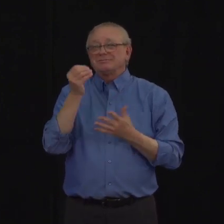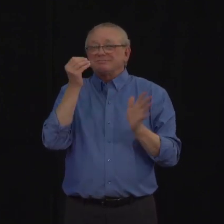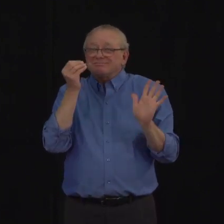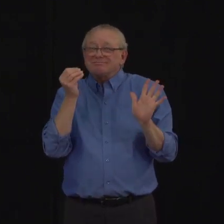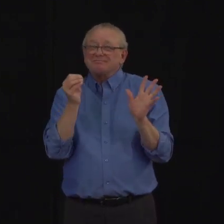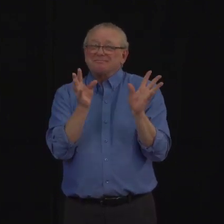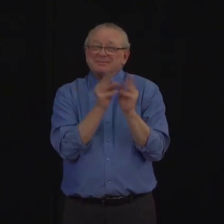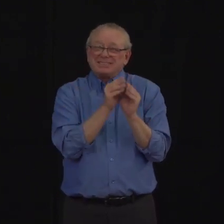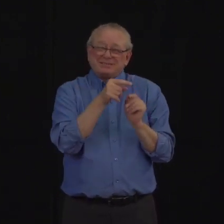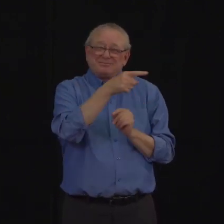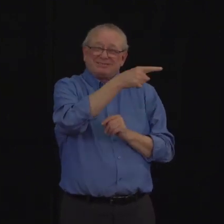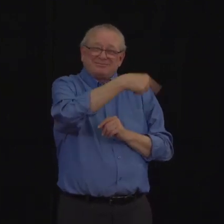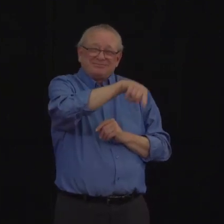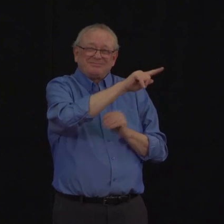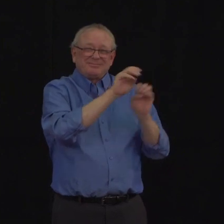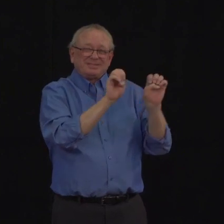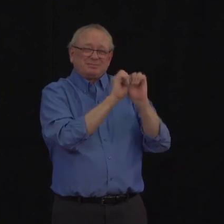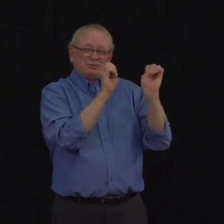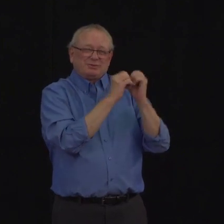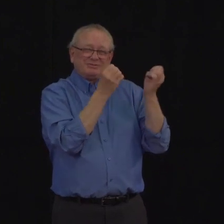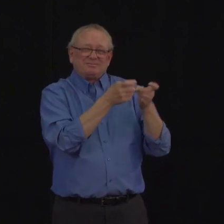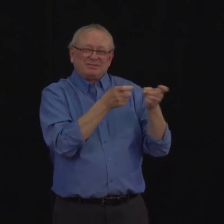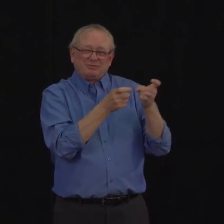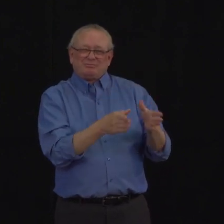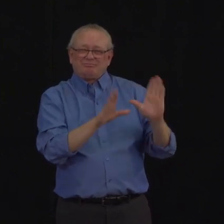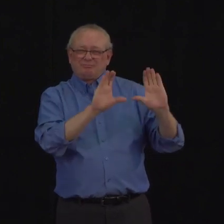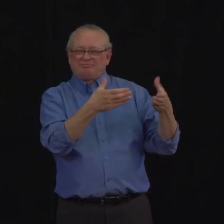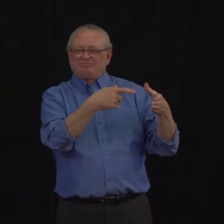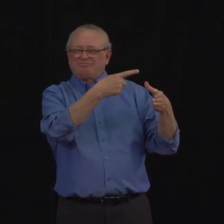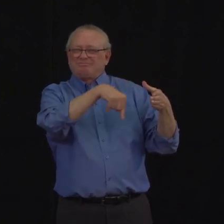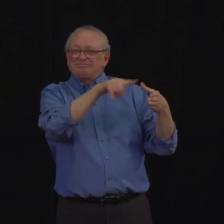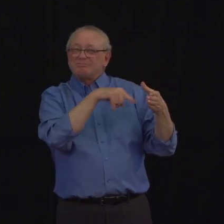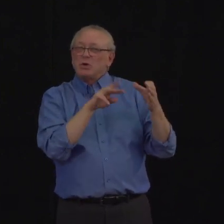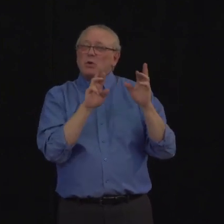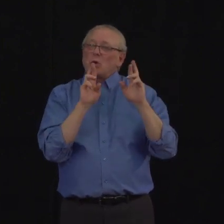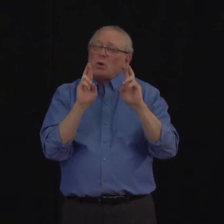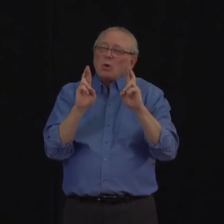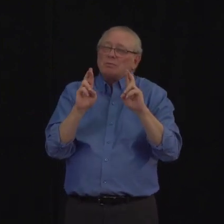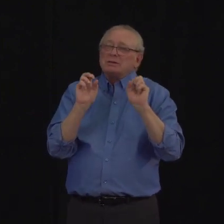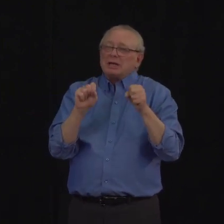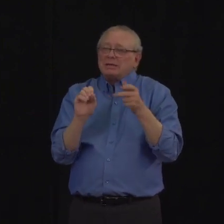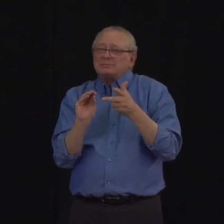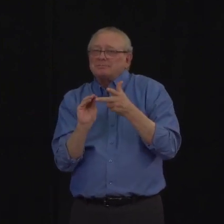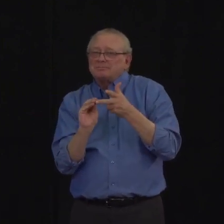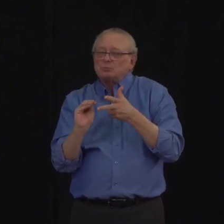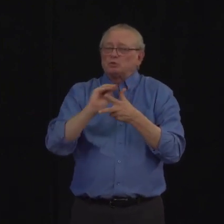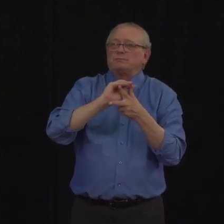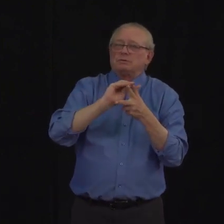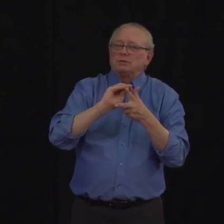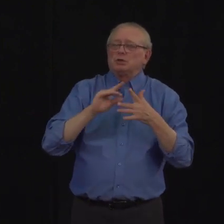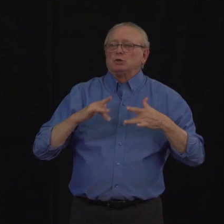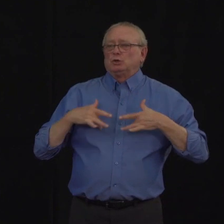reclassification. All right, I think we've got time for two more. Operator, could you put through the next question, please?